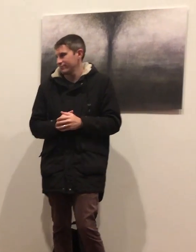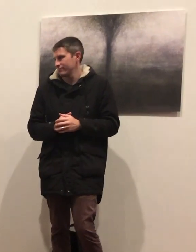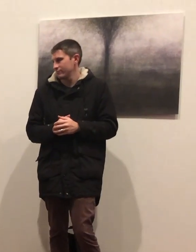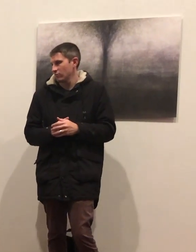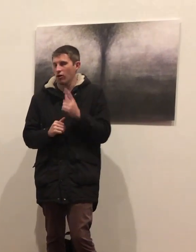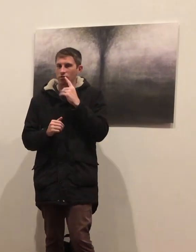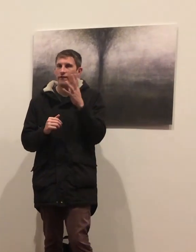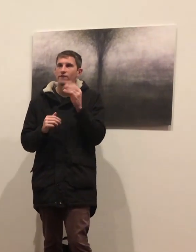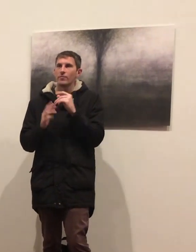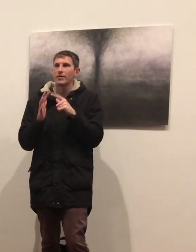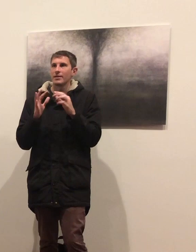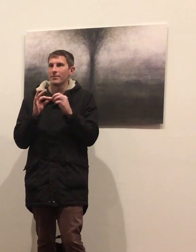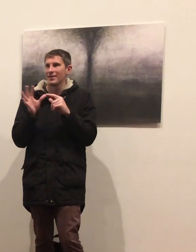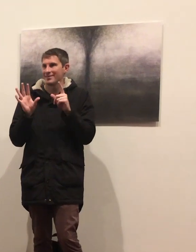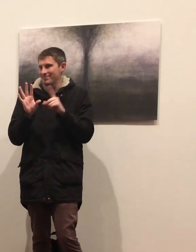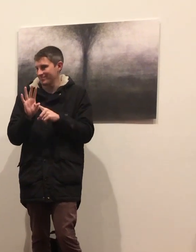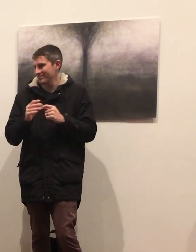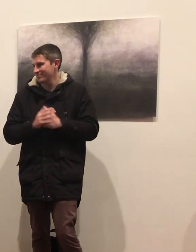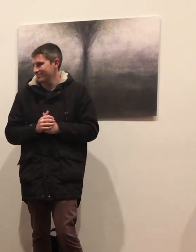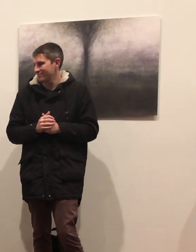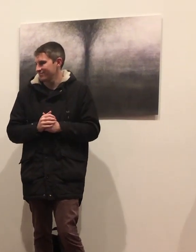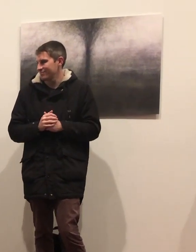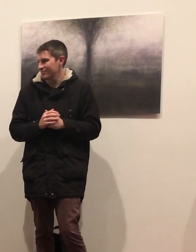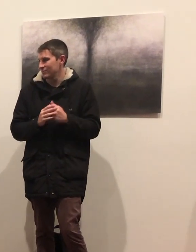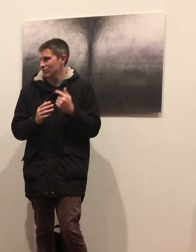I used both to choose the colours.